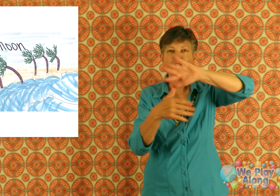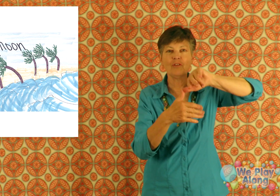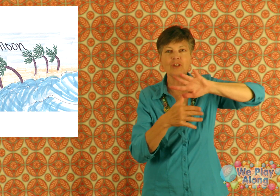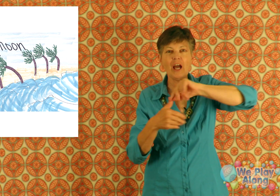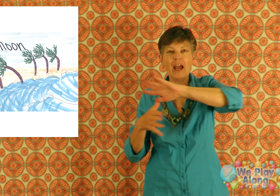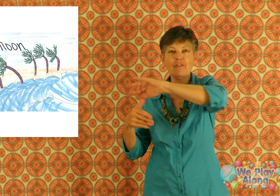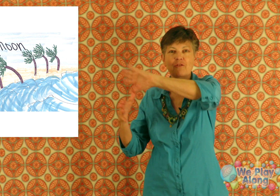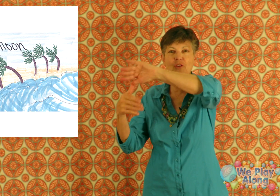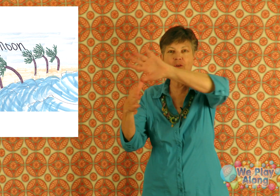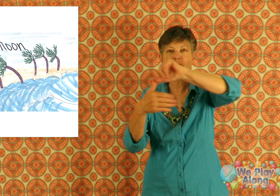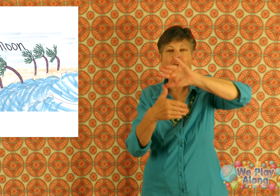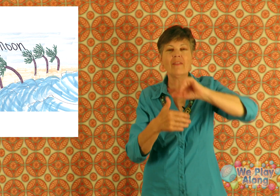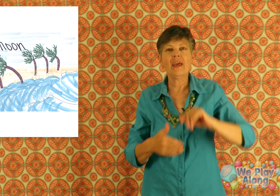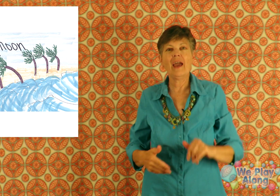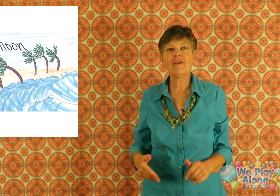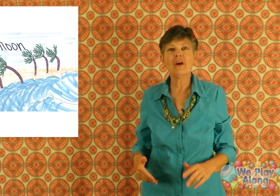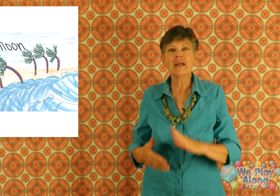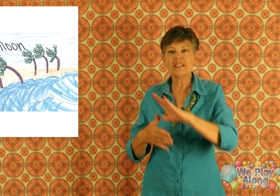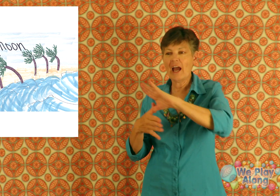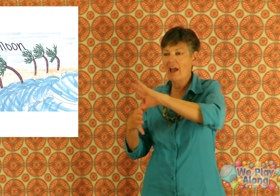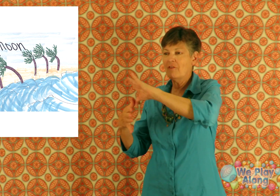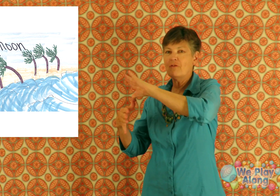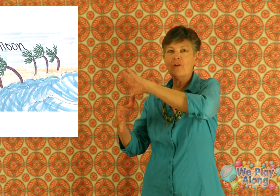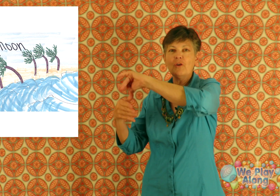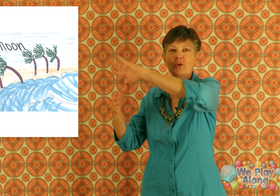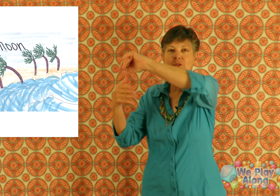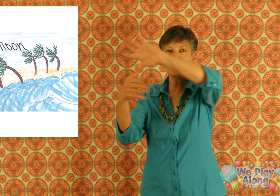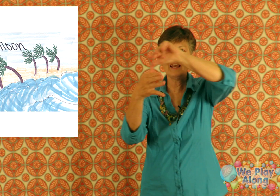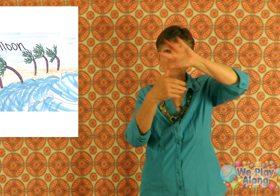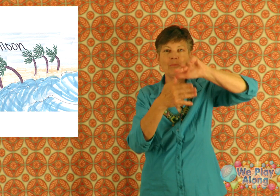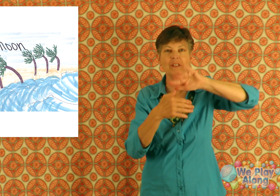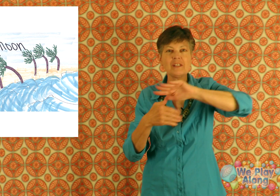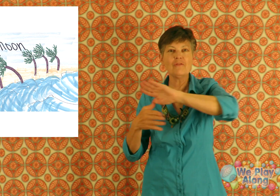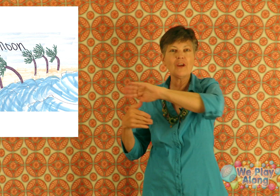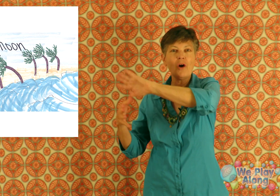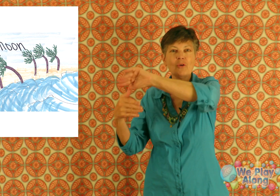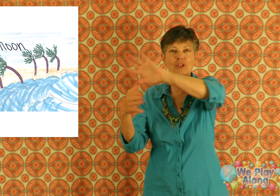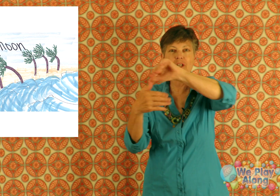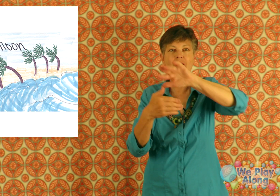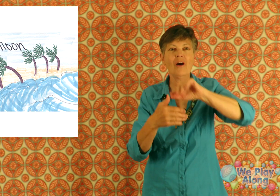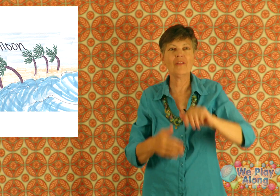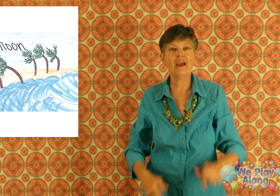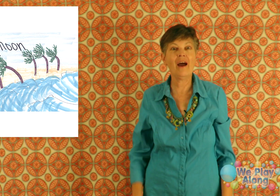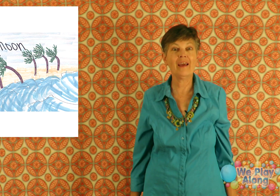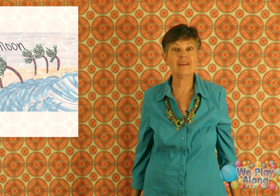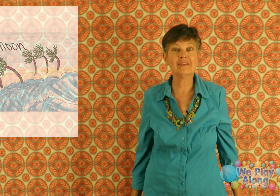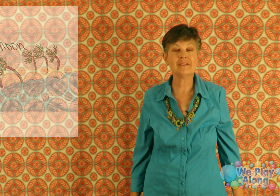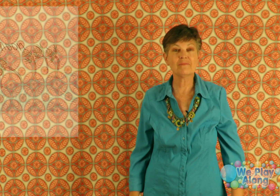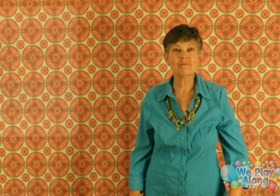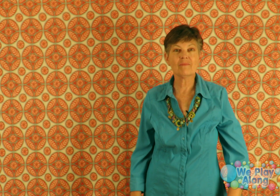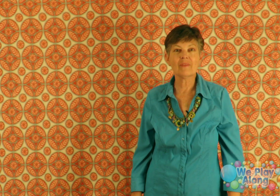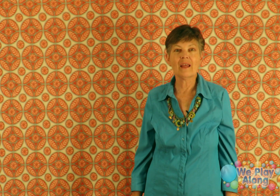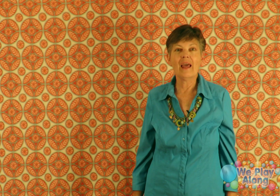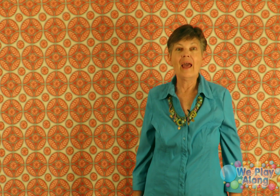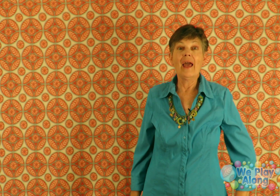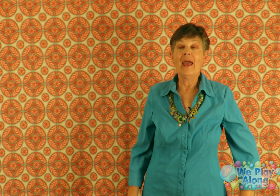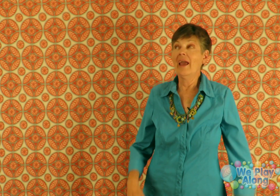for typhoon. They have typhoons in the Pacific Ocean on the islands.